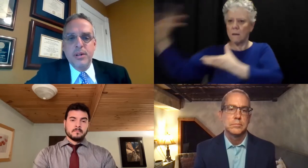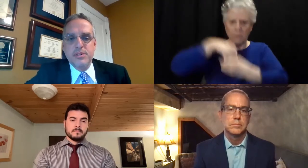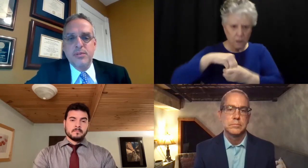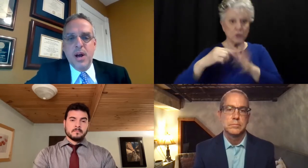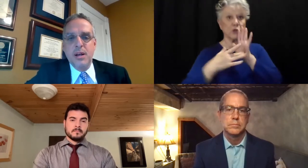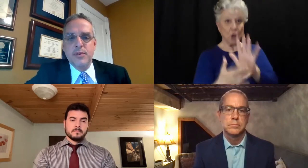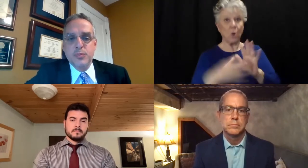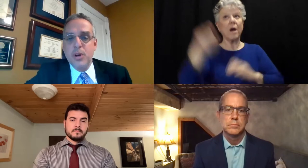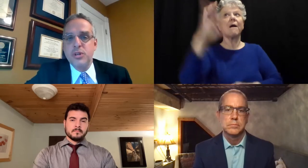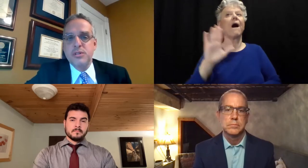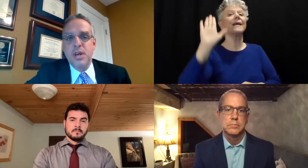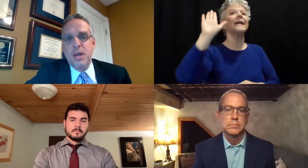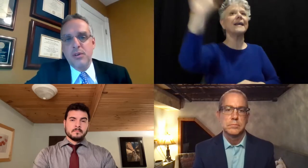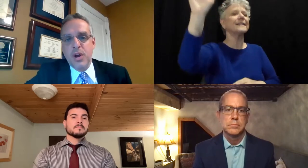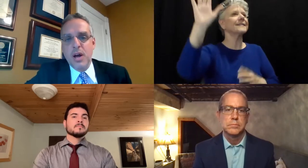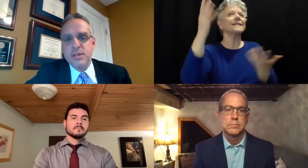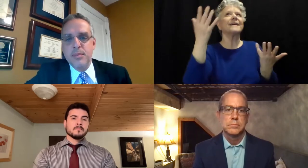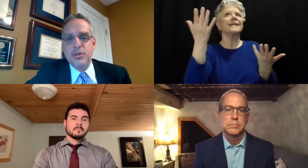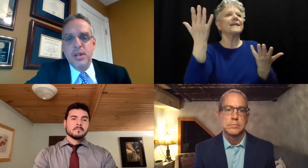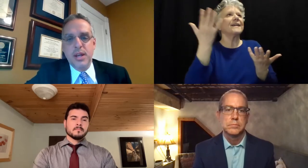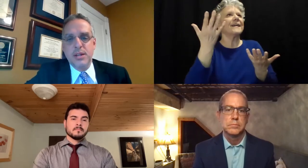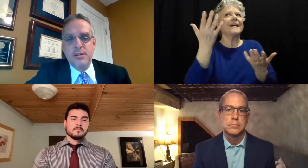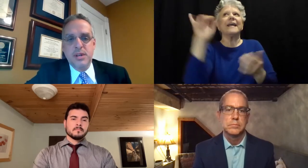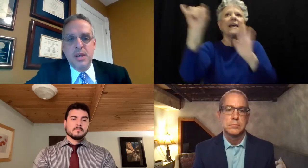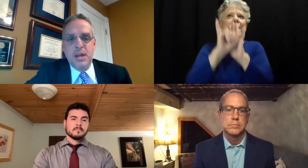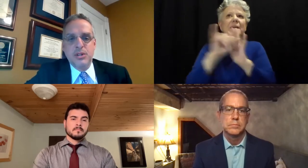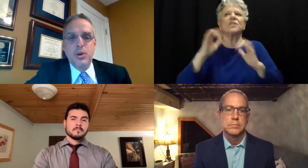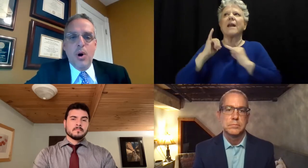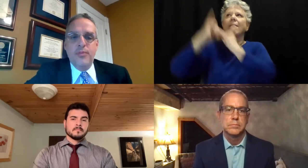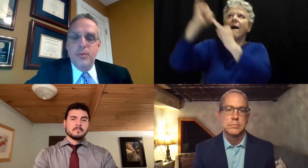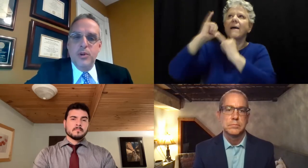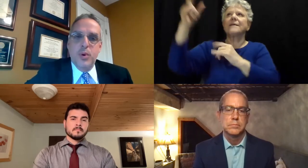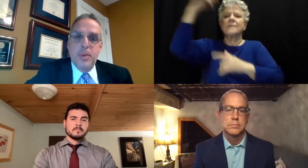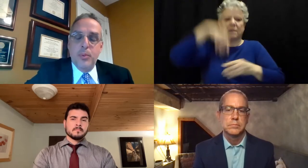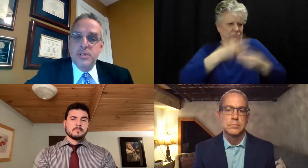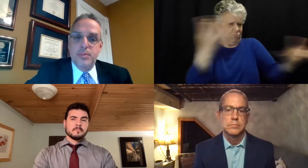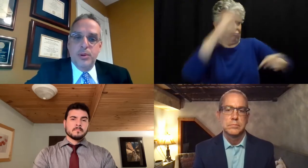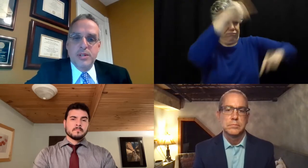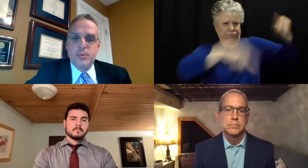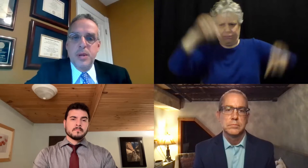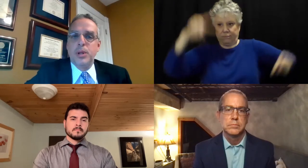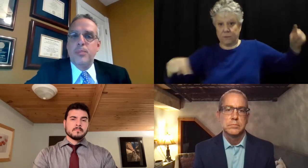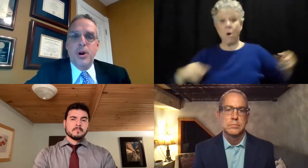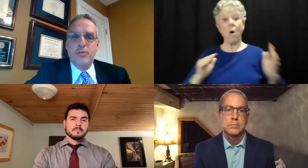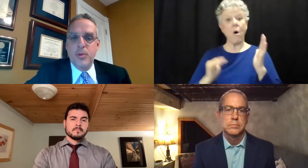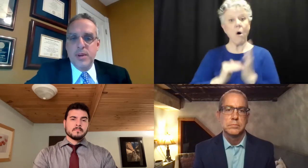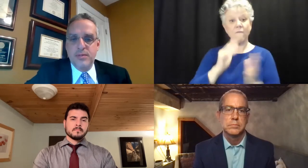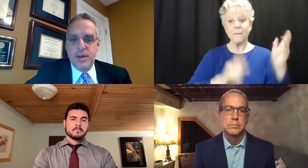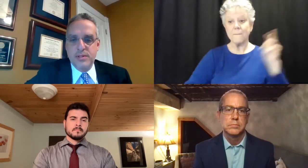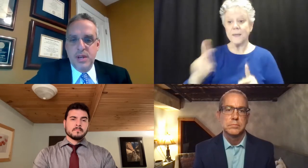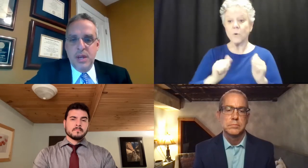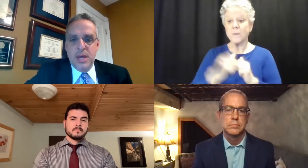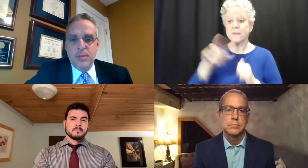unlimited abundance of God, of expressions of God's image and likeness. Too often, we treat people with disabilities as people apart from